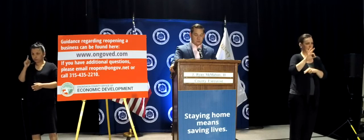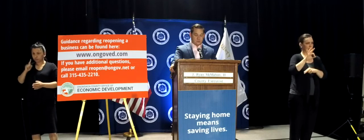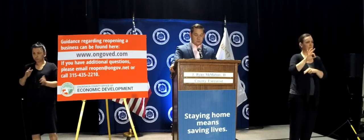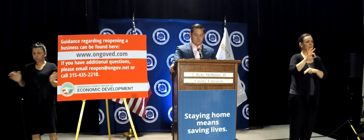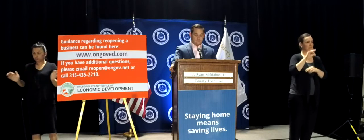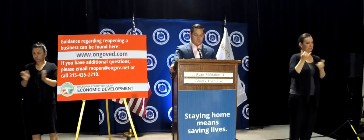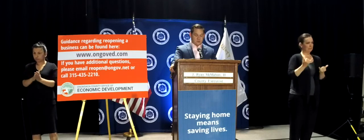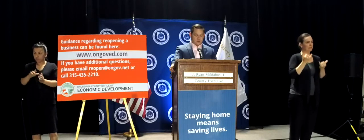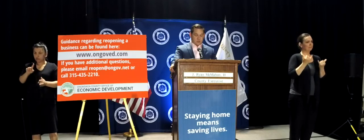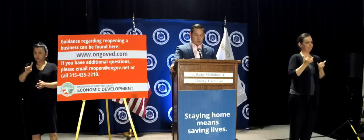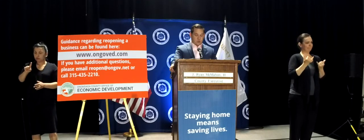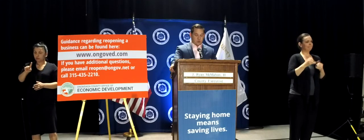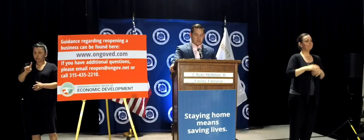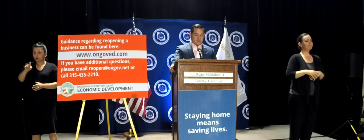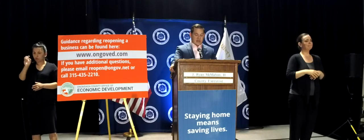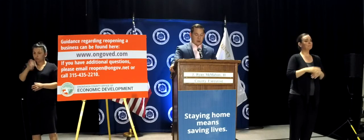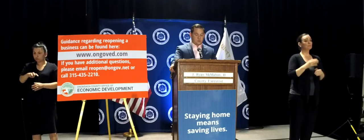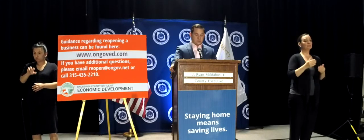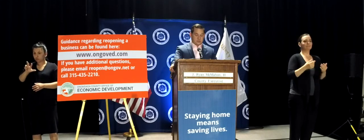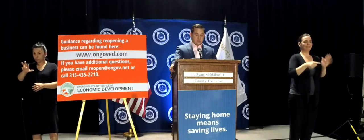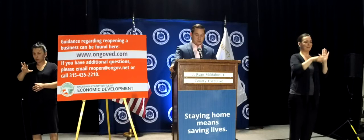into those in a minute.